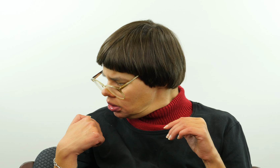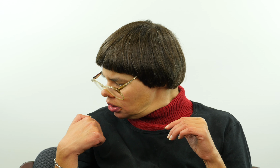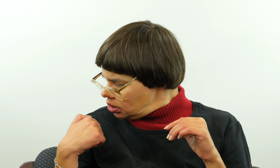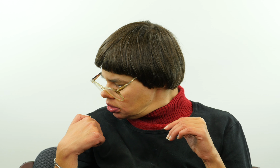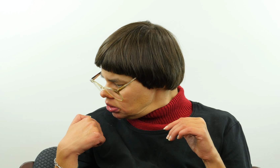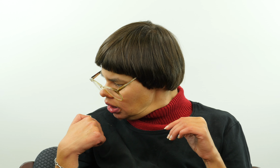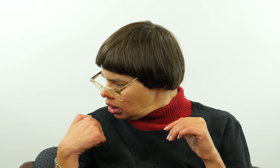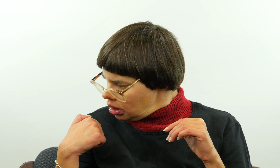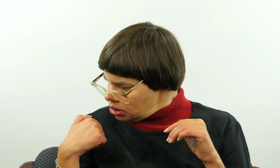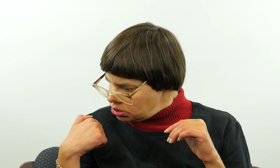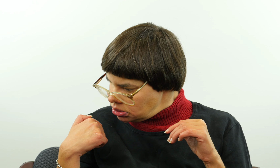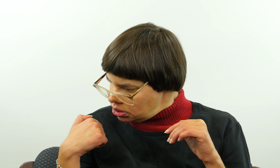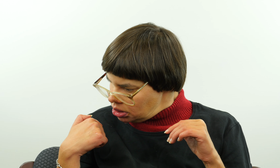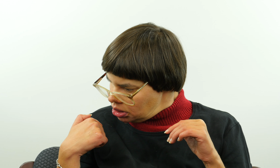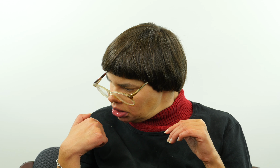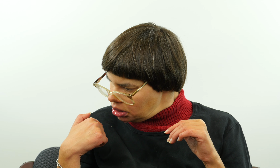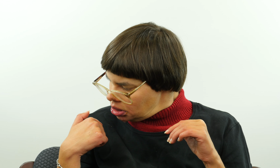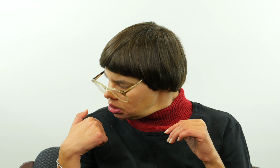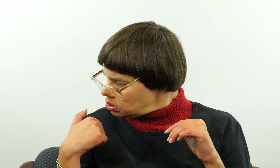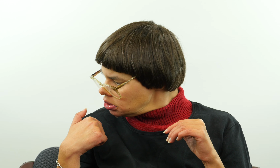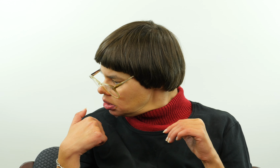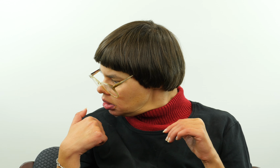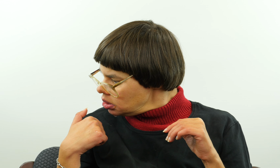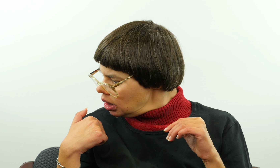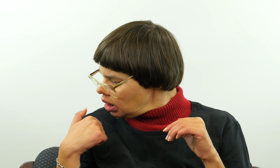have a party? Yeah. your friends going to come? Yeah.